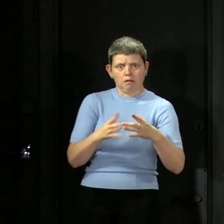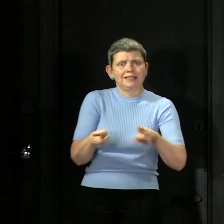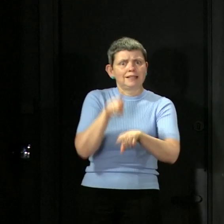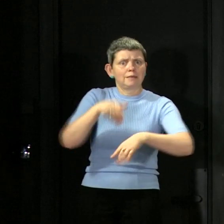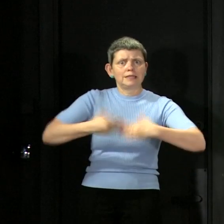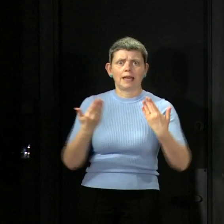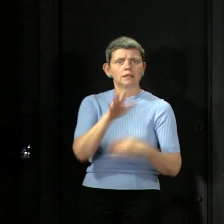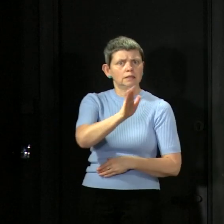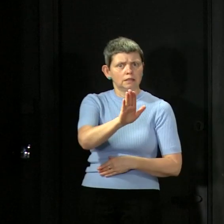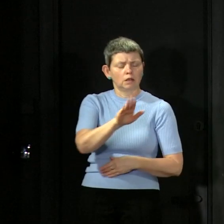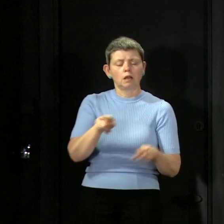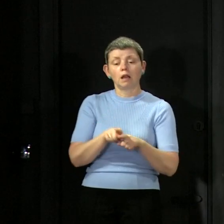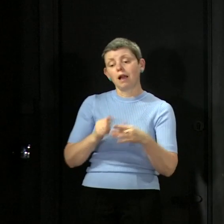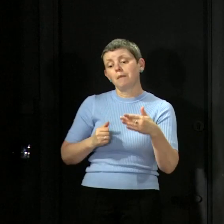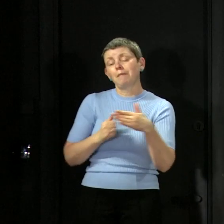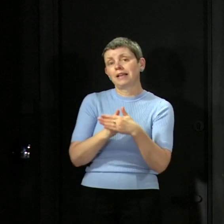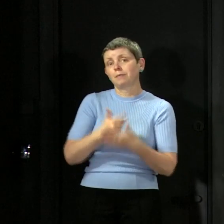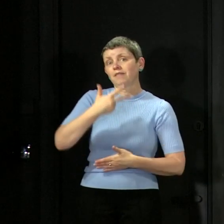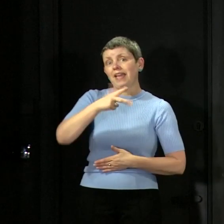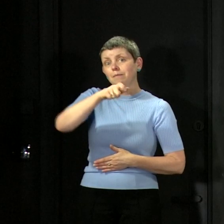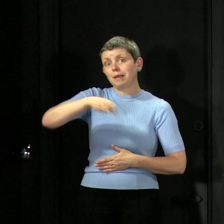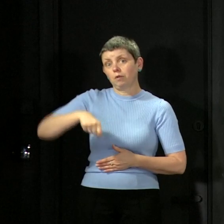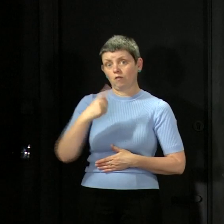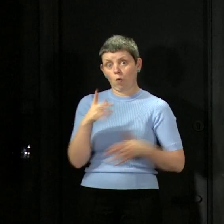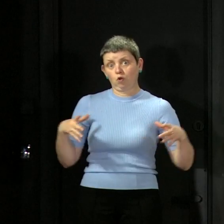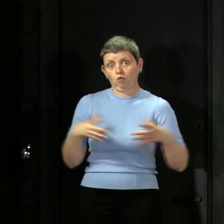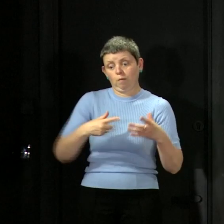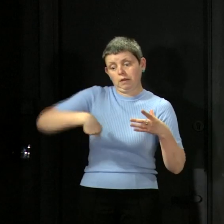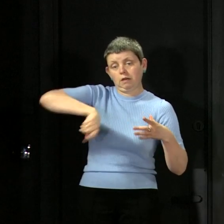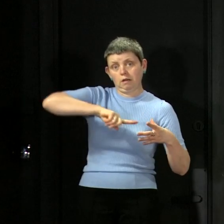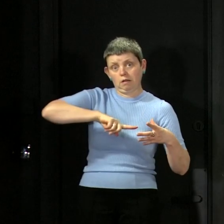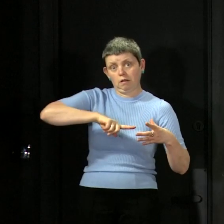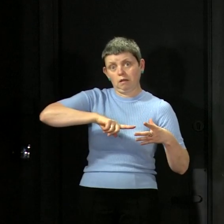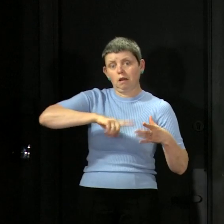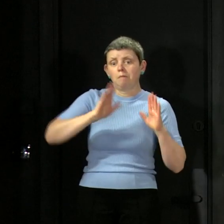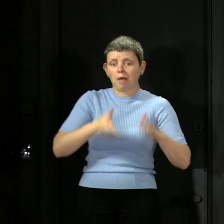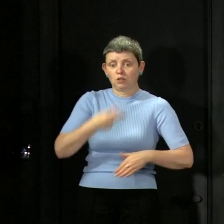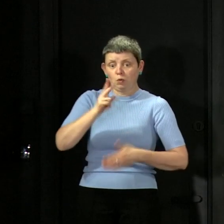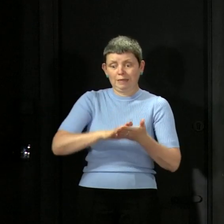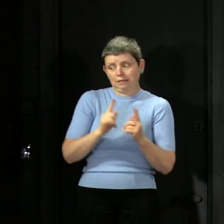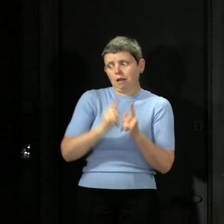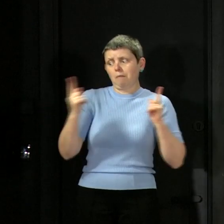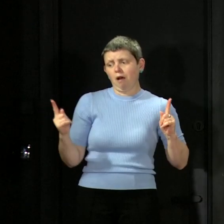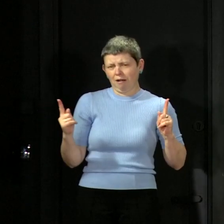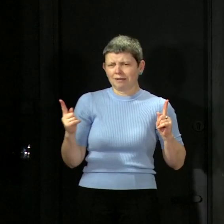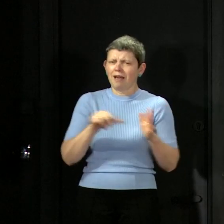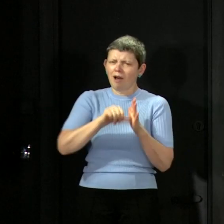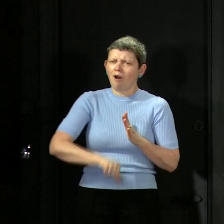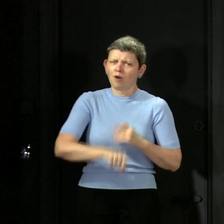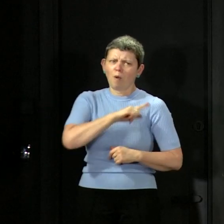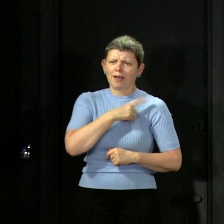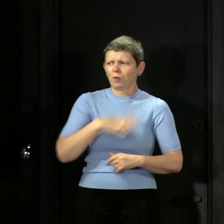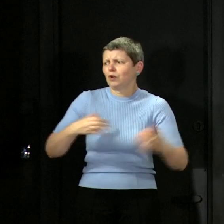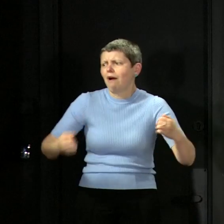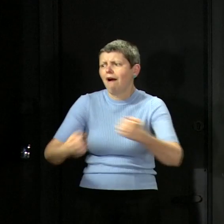group. Stay 2 metres apart. When you do meet, I know how difficult that will be. We all want to hug our loved ones, but